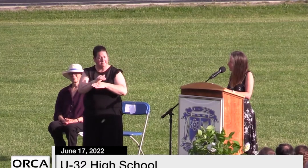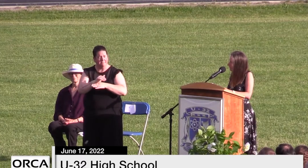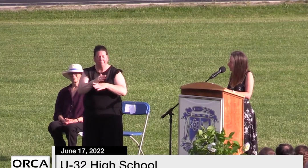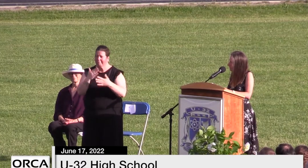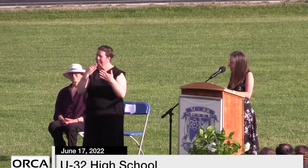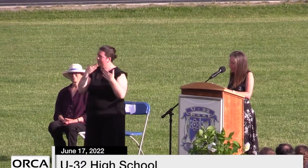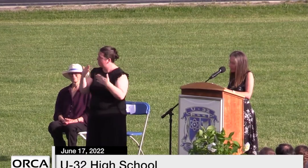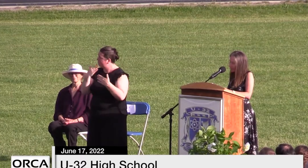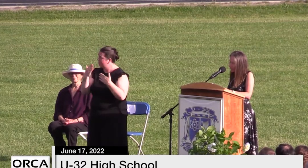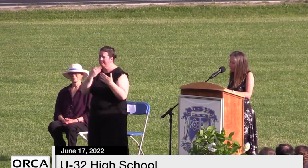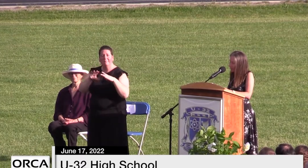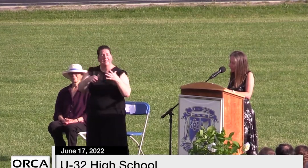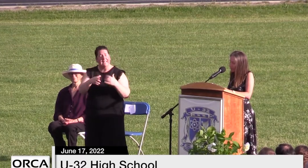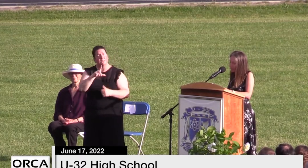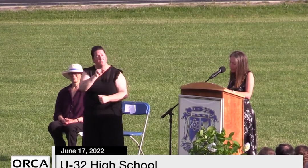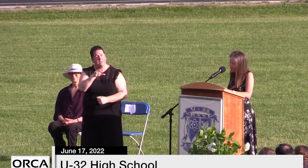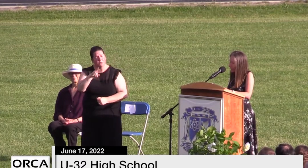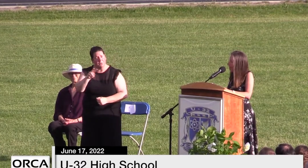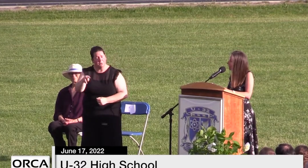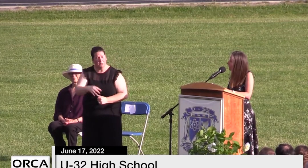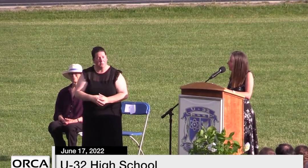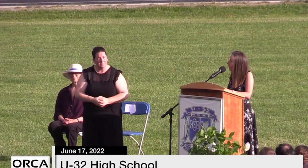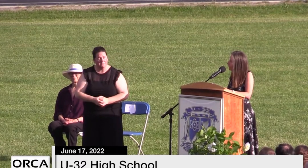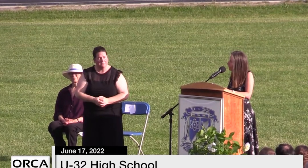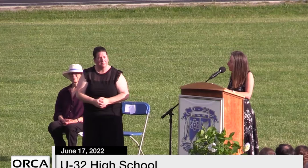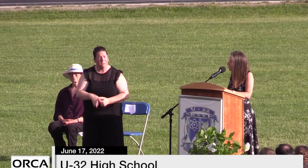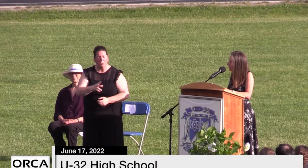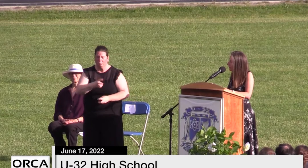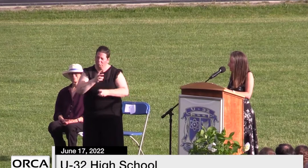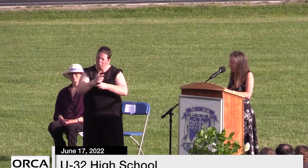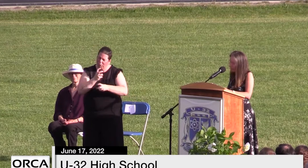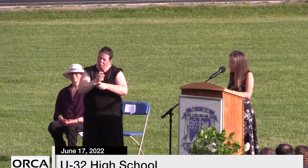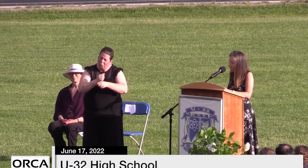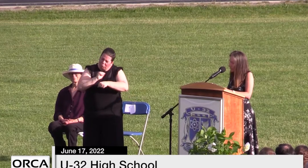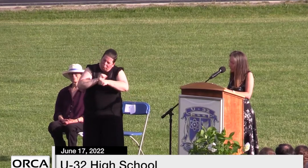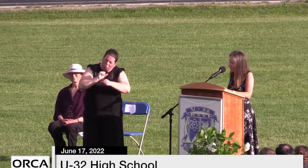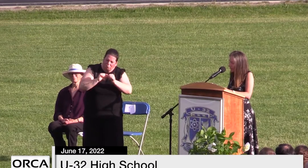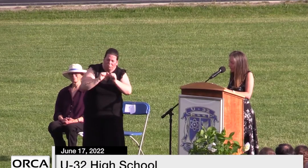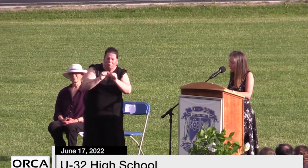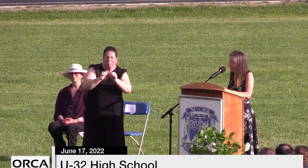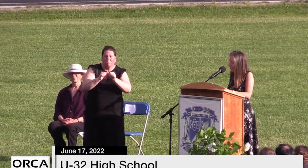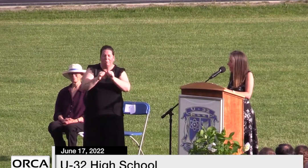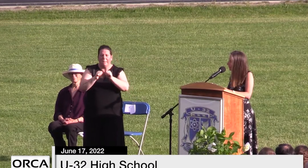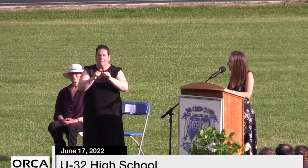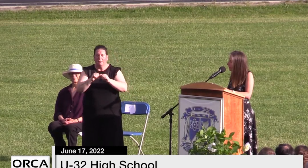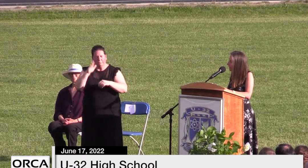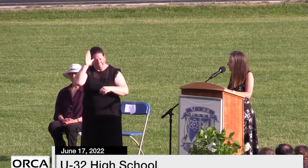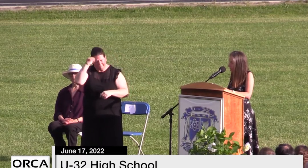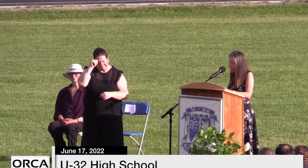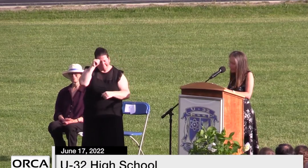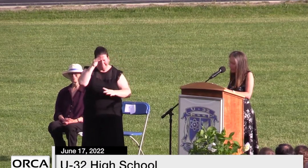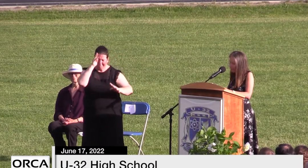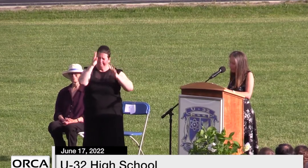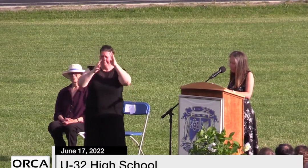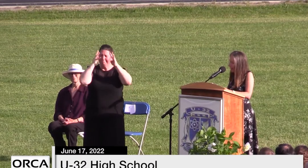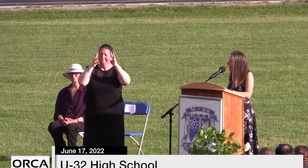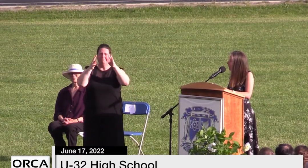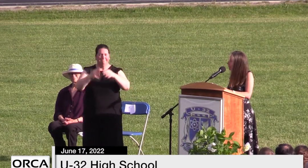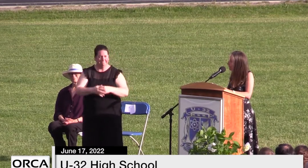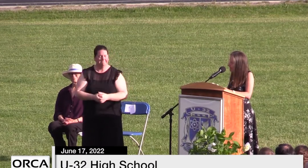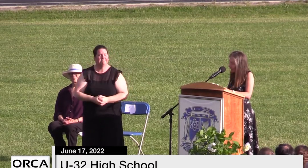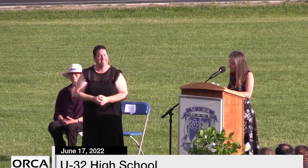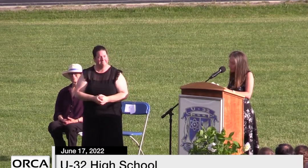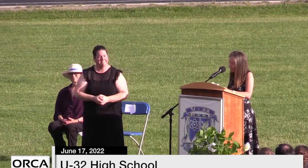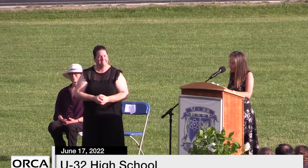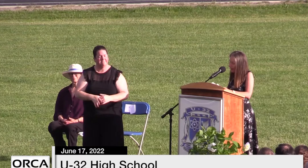thank you, the class of 2022, for your hard work, your perseverance, and your creativity.